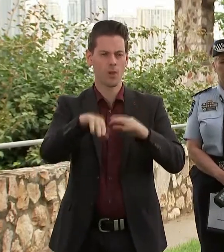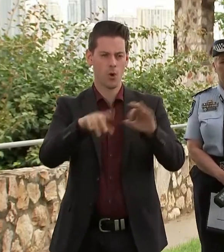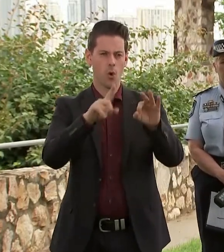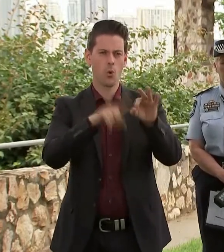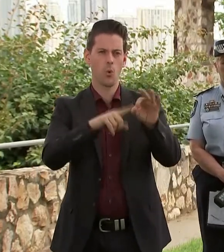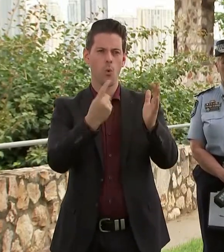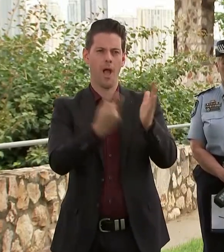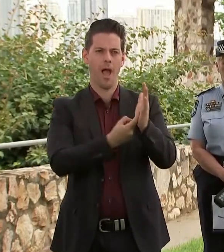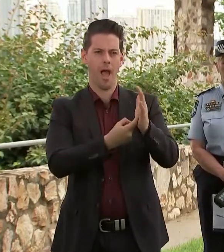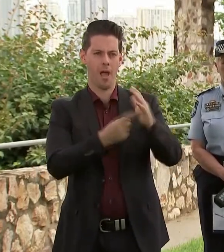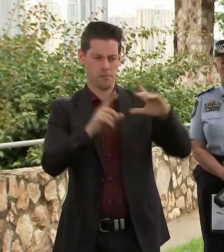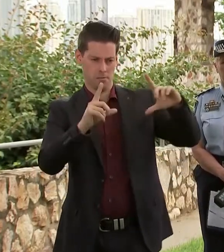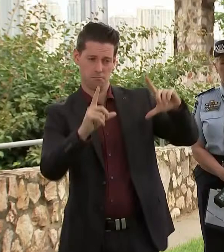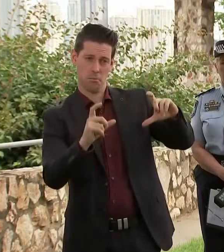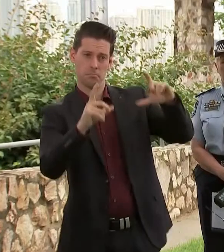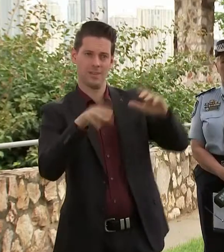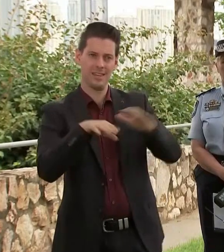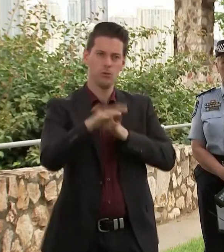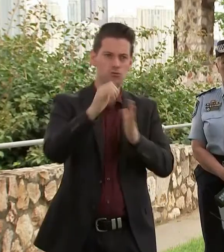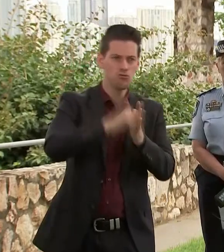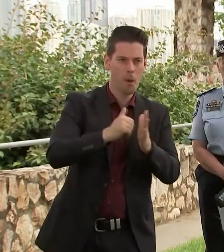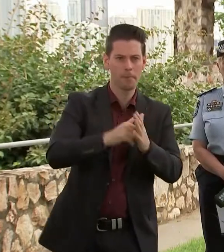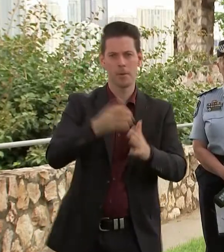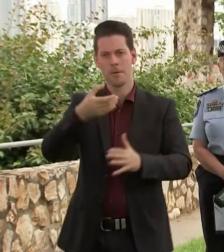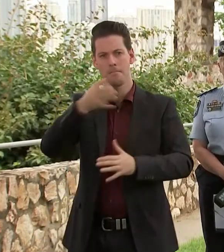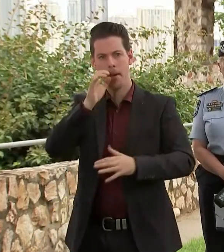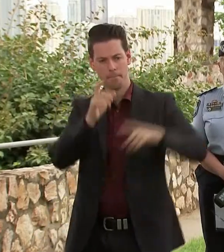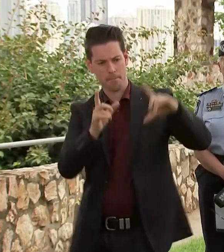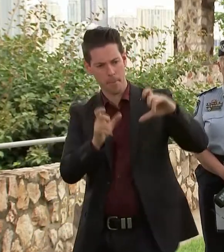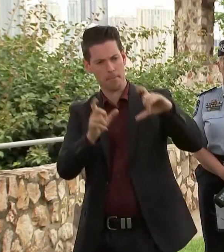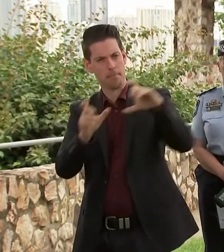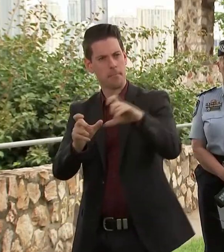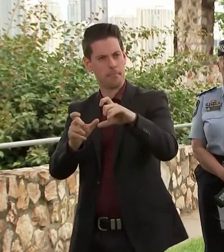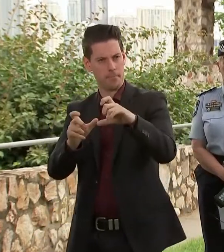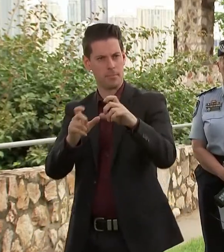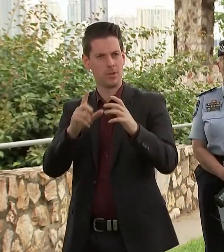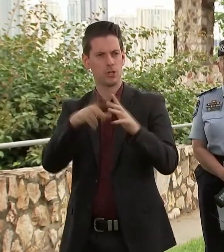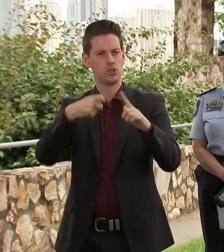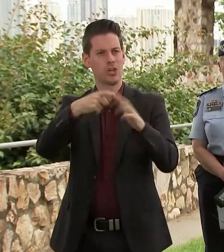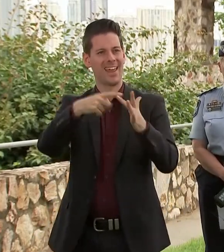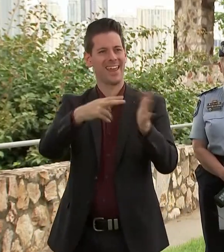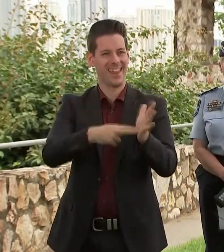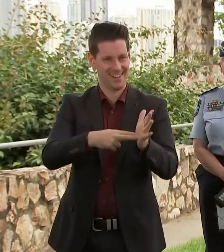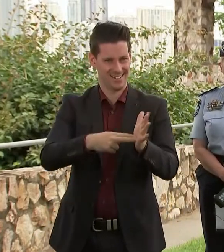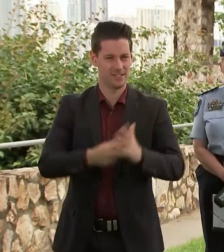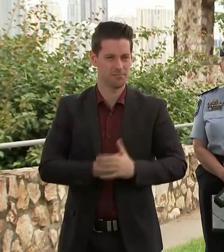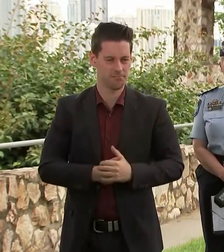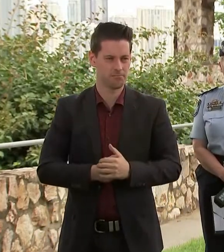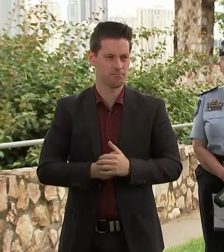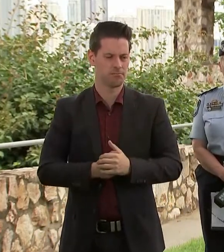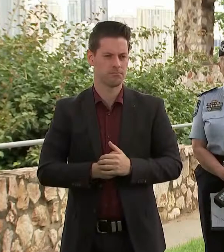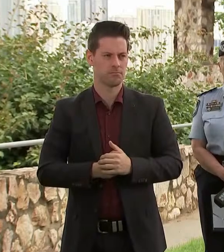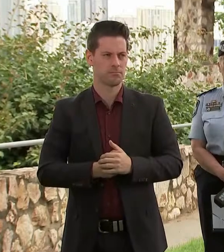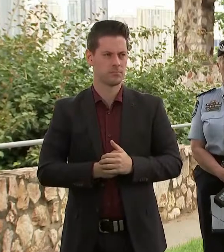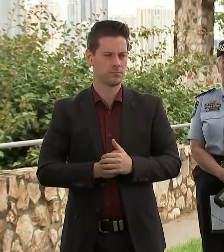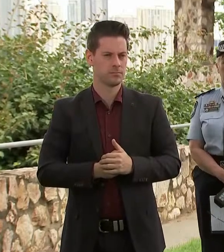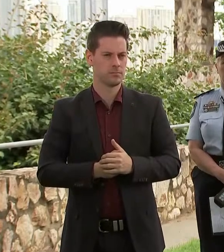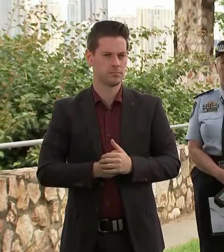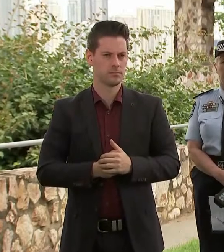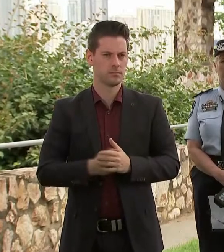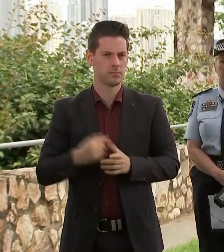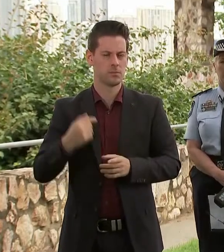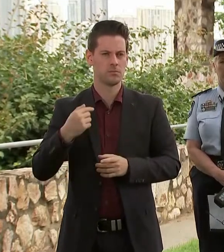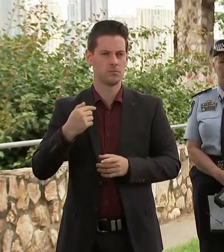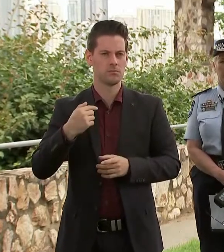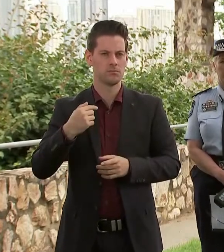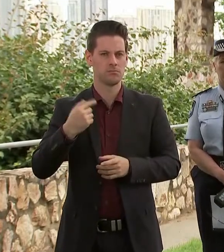code data, so Queensland check-in app. Anecdotally, we've heard that people